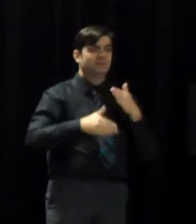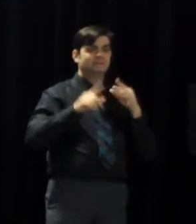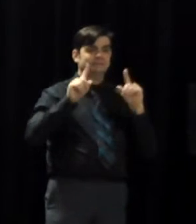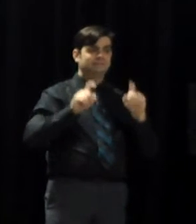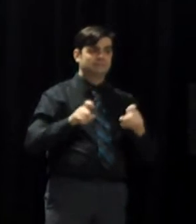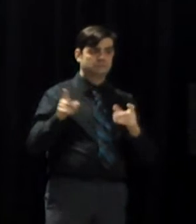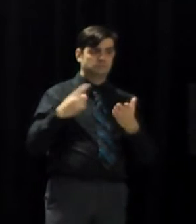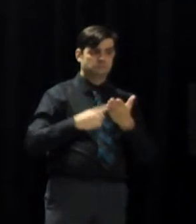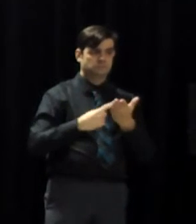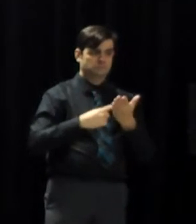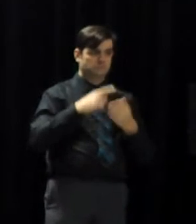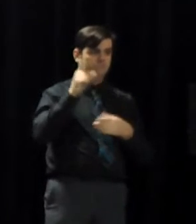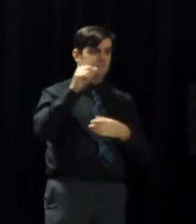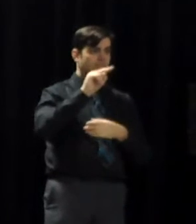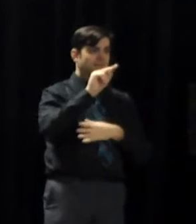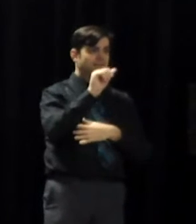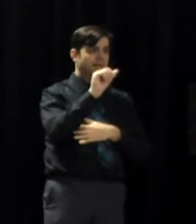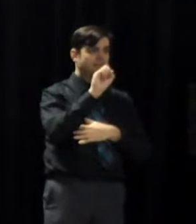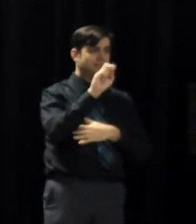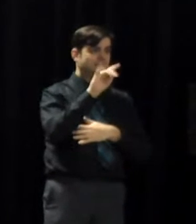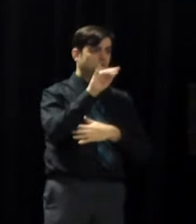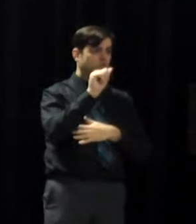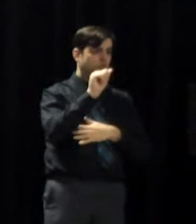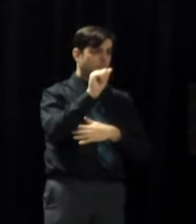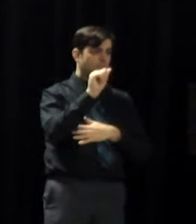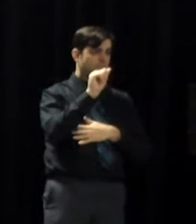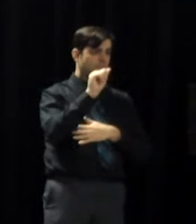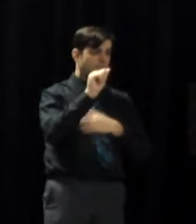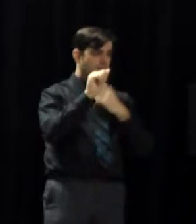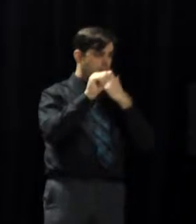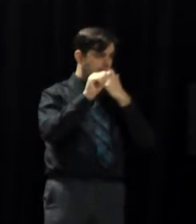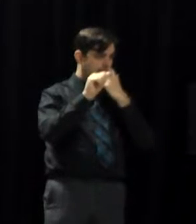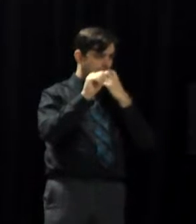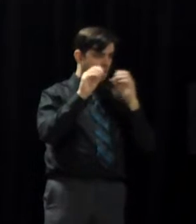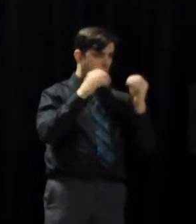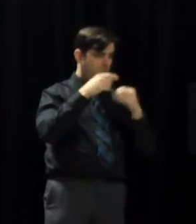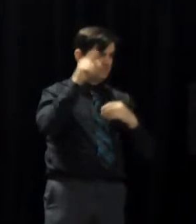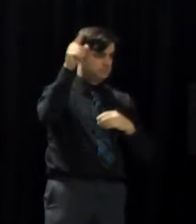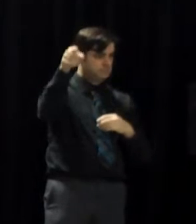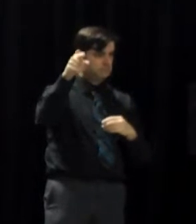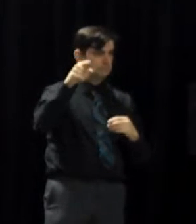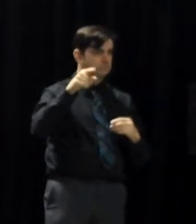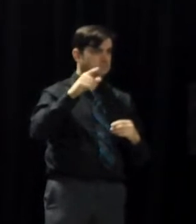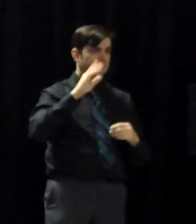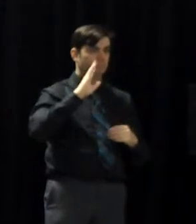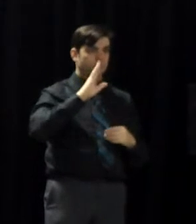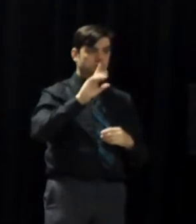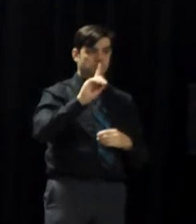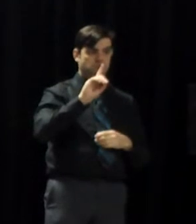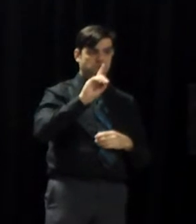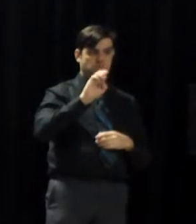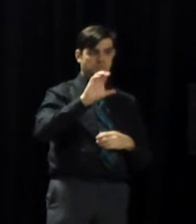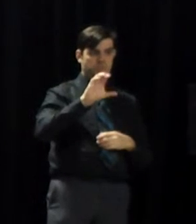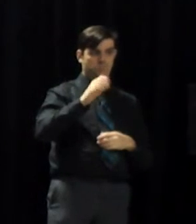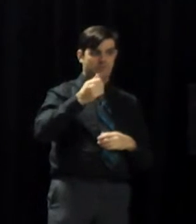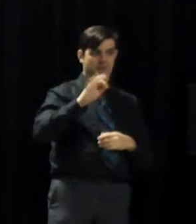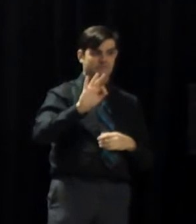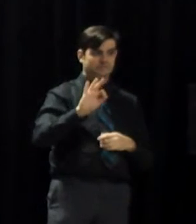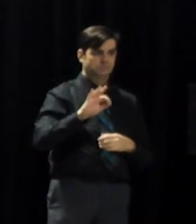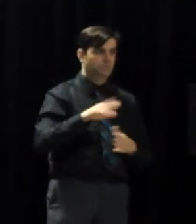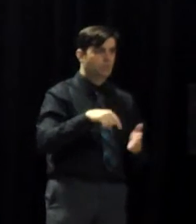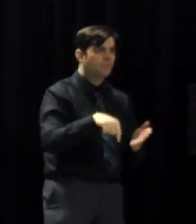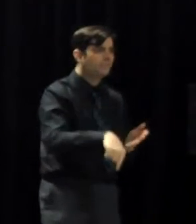I see the hours up on the board starting December 19th. Does that start this weekend or next weekend?